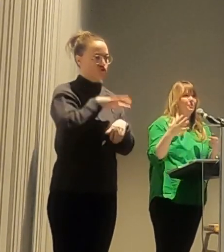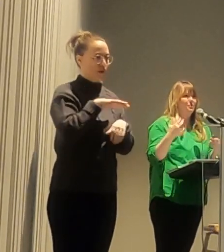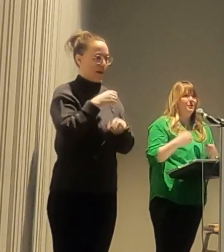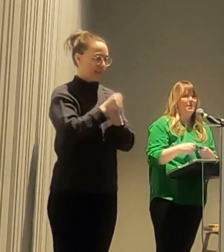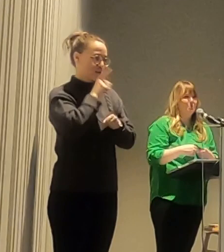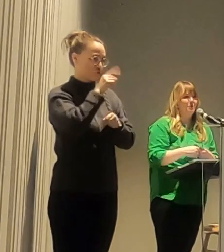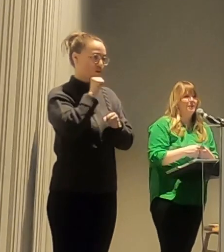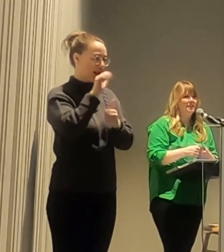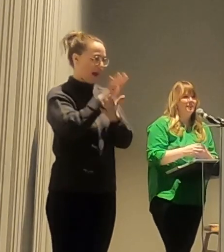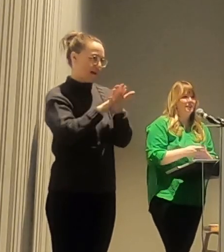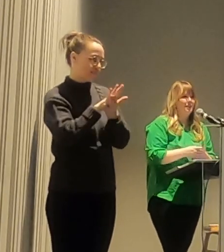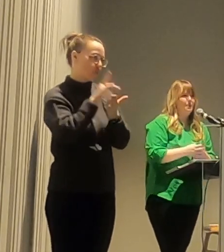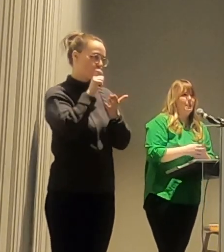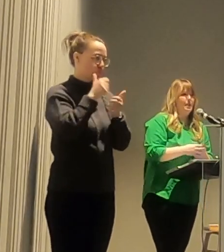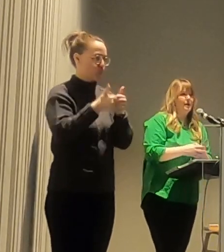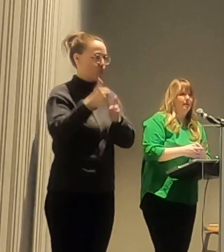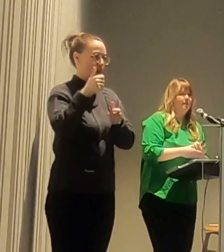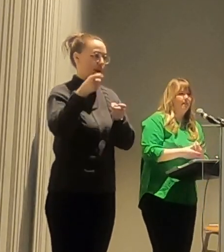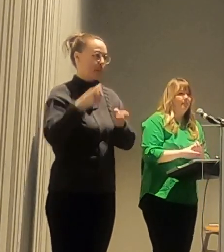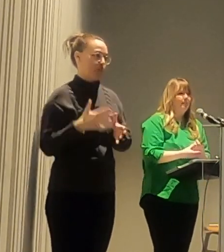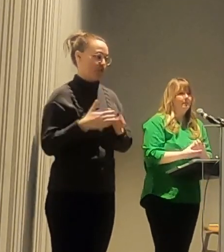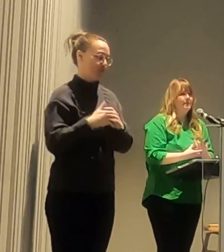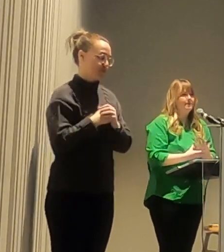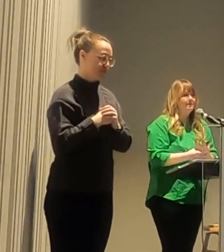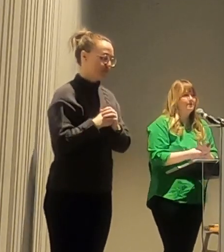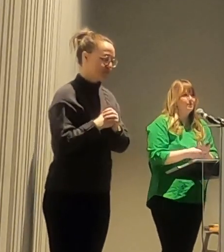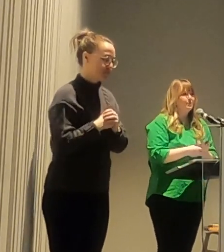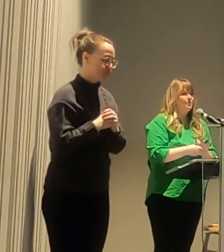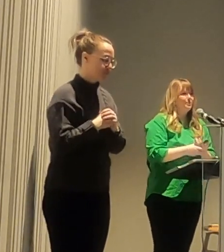on who that bird was.